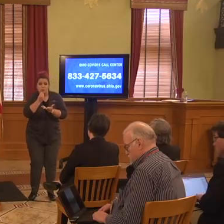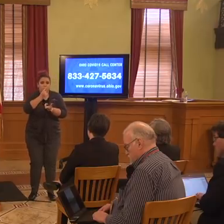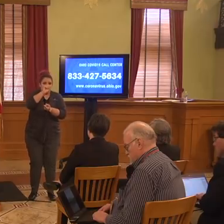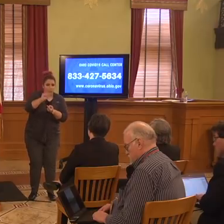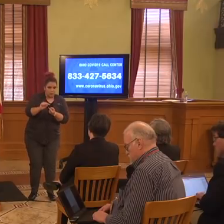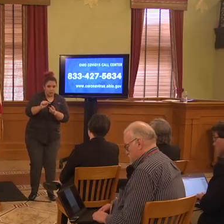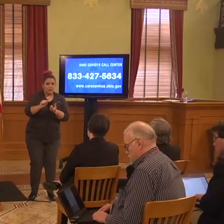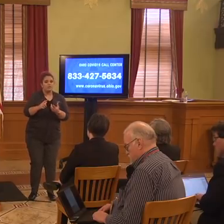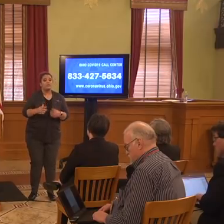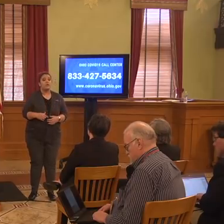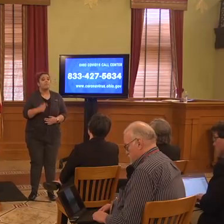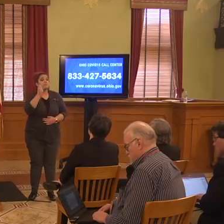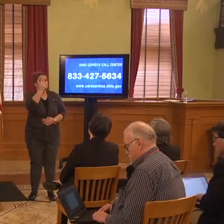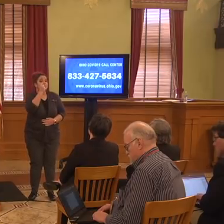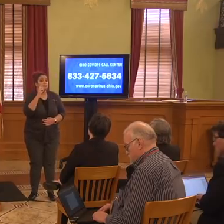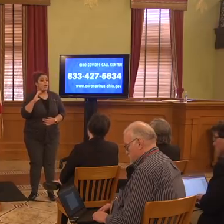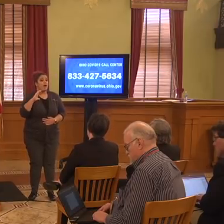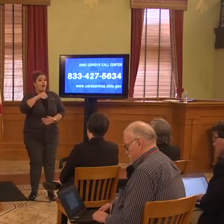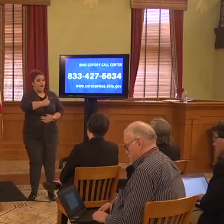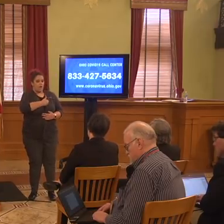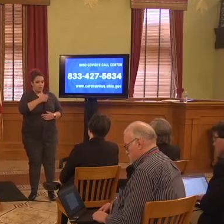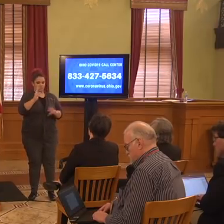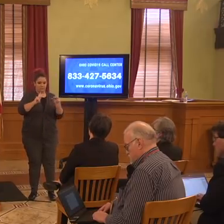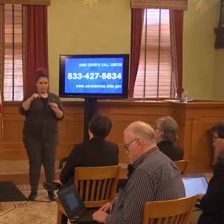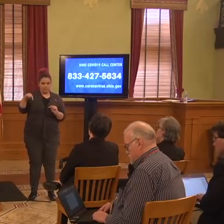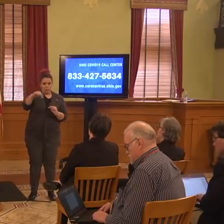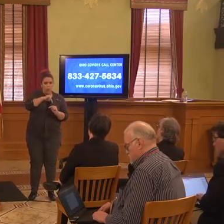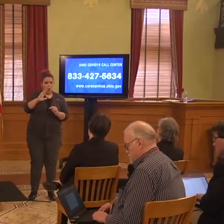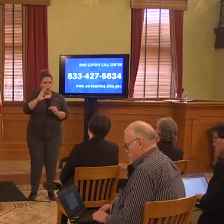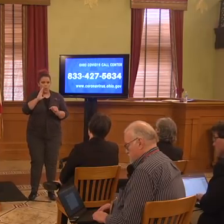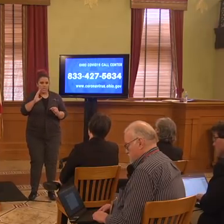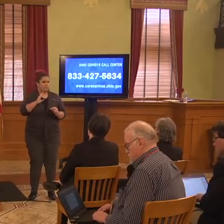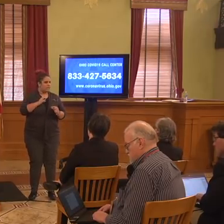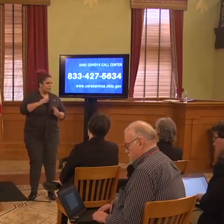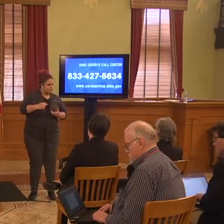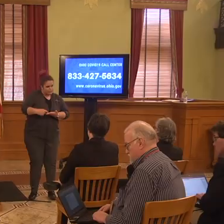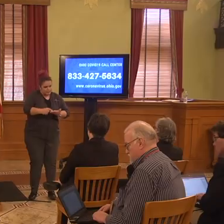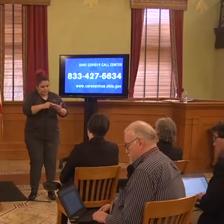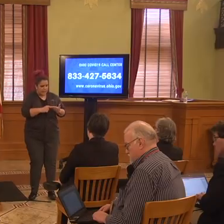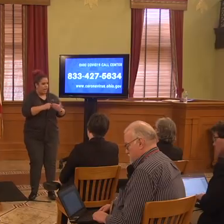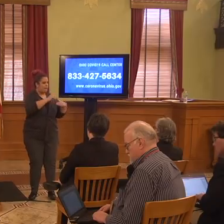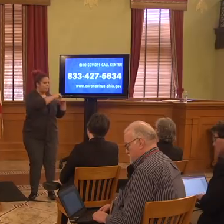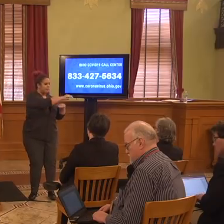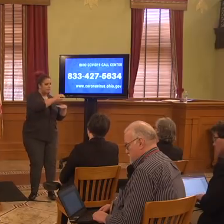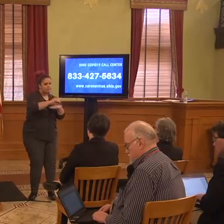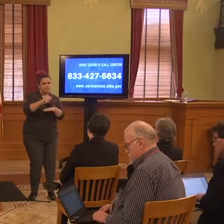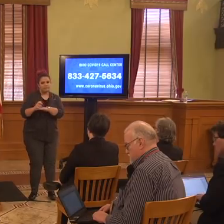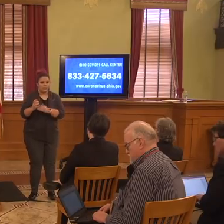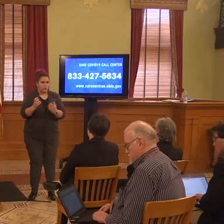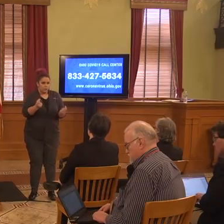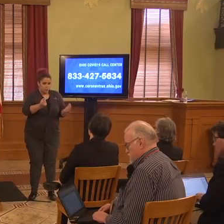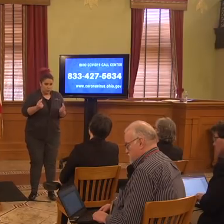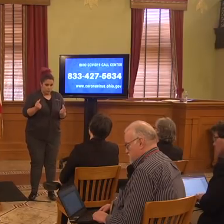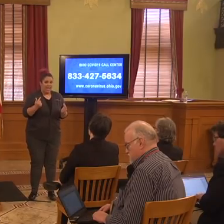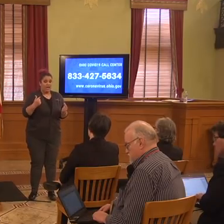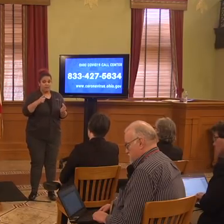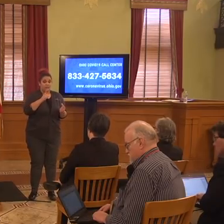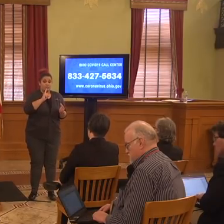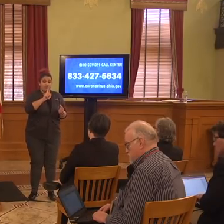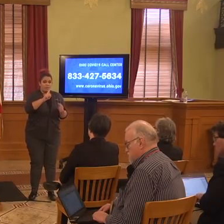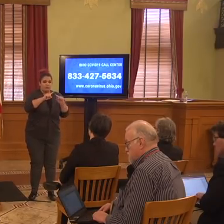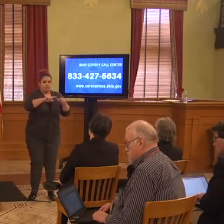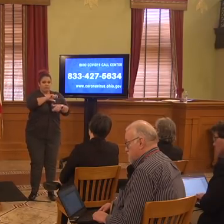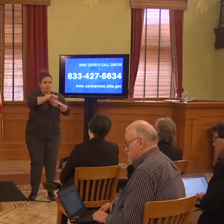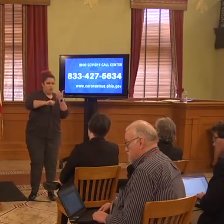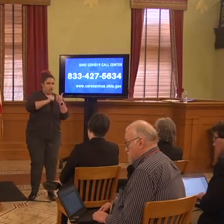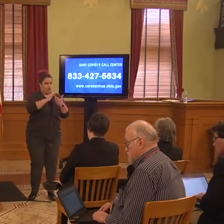all the professional organizations will be giving lots of guidance to help folks how to make the best decisions. And we will be learning from each other about